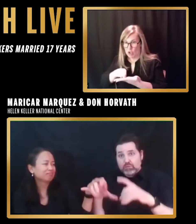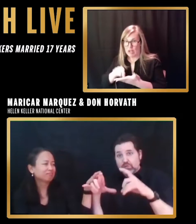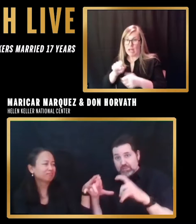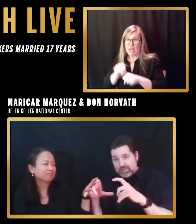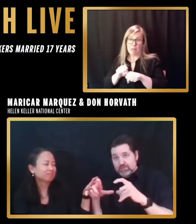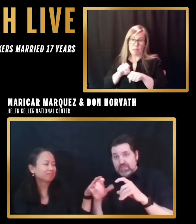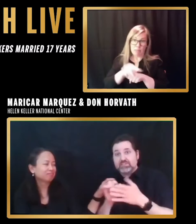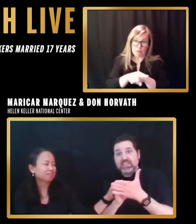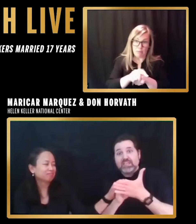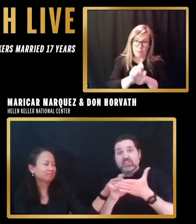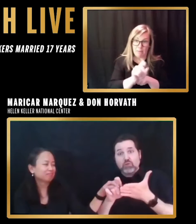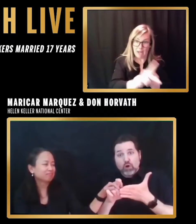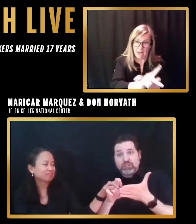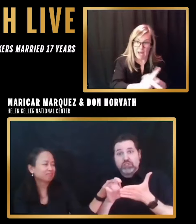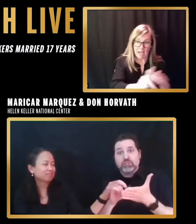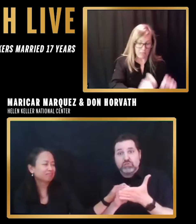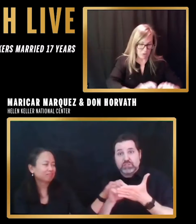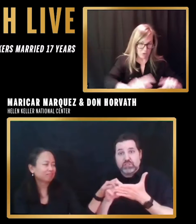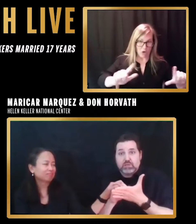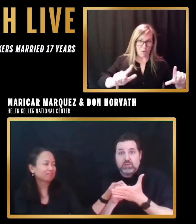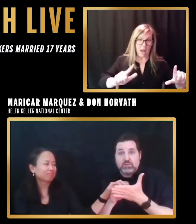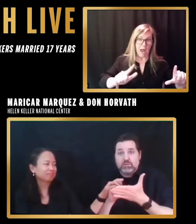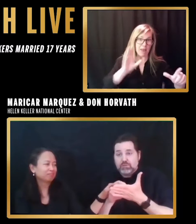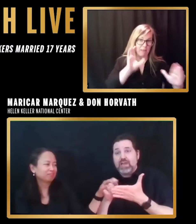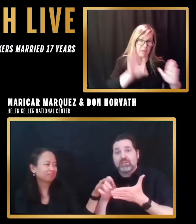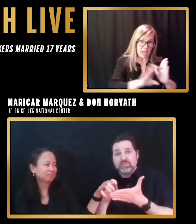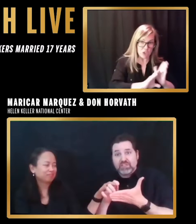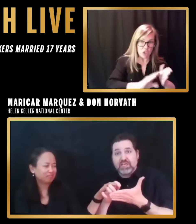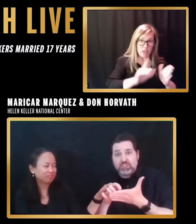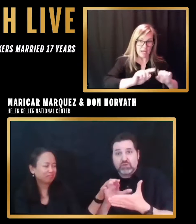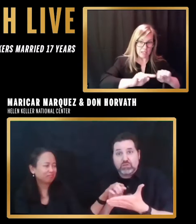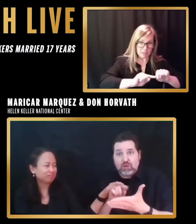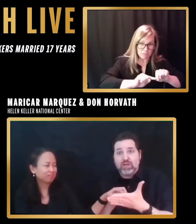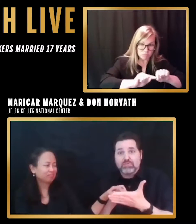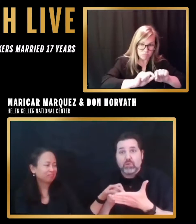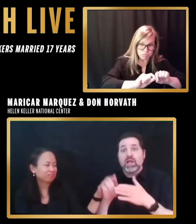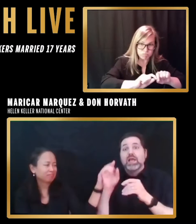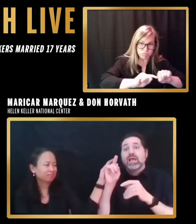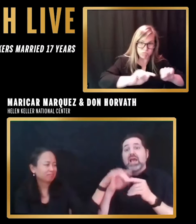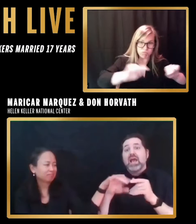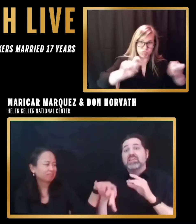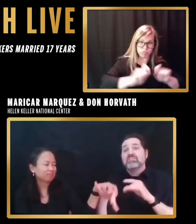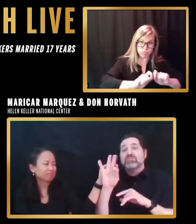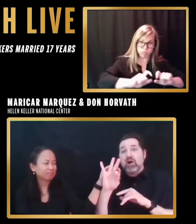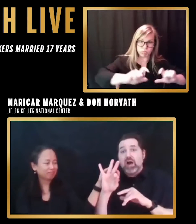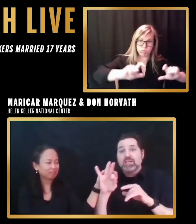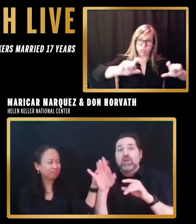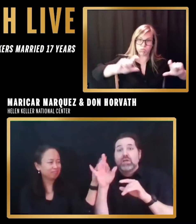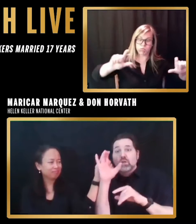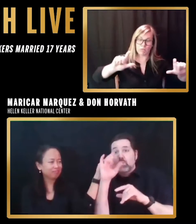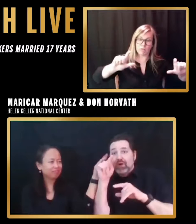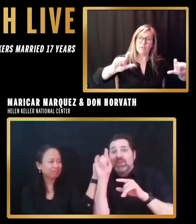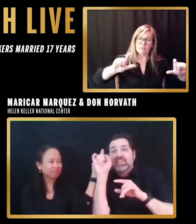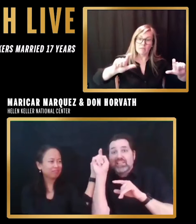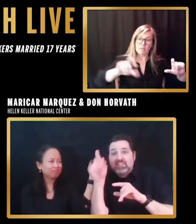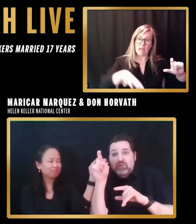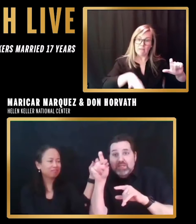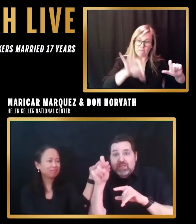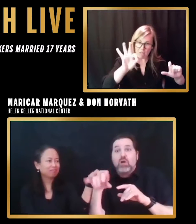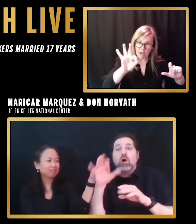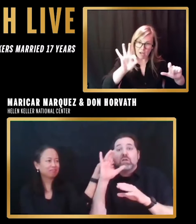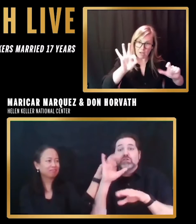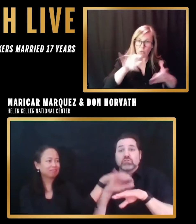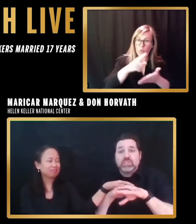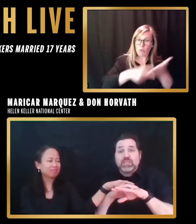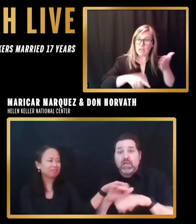They would look at their text. They can enlarge it using the magnification on their iPhone, and then find what they needed to click